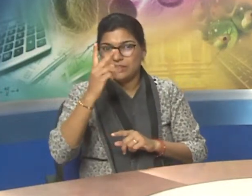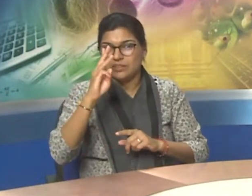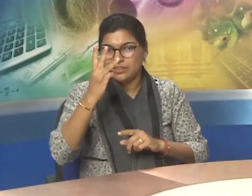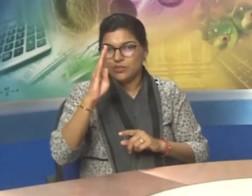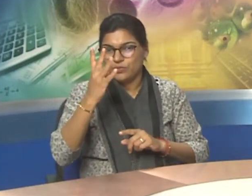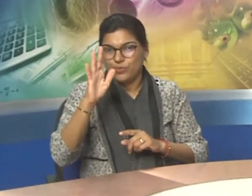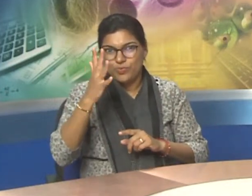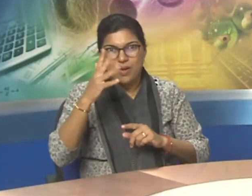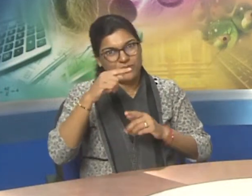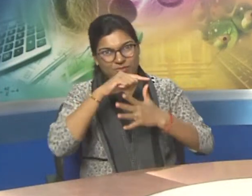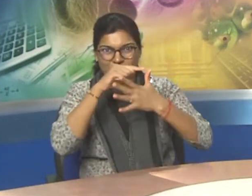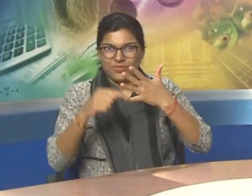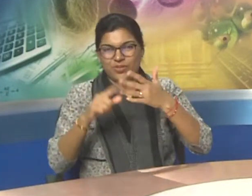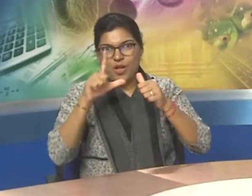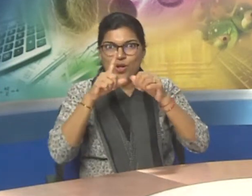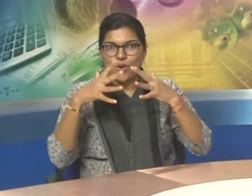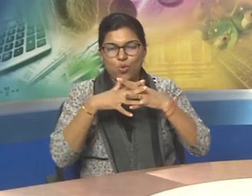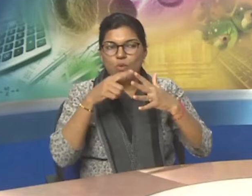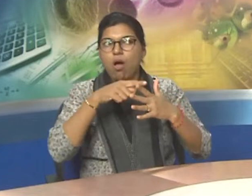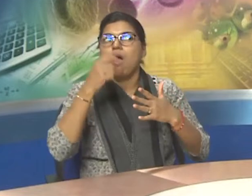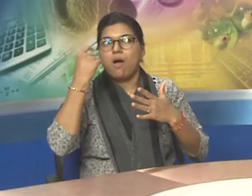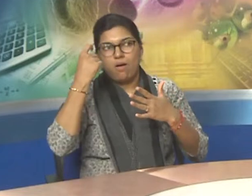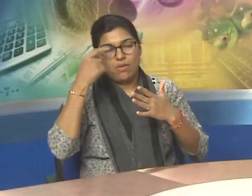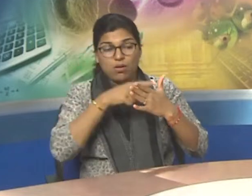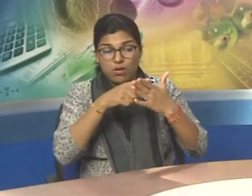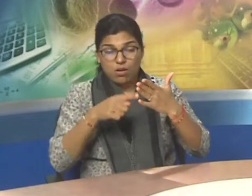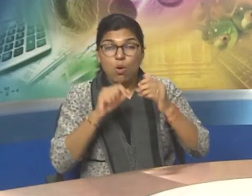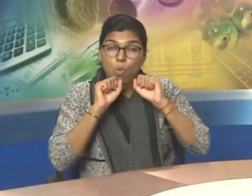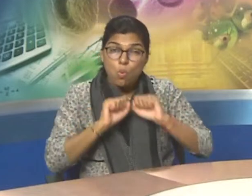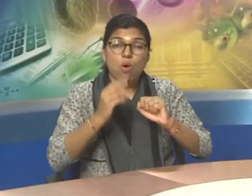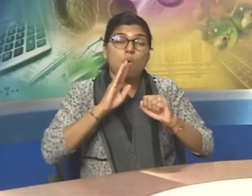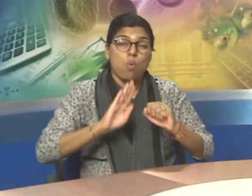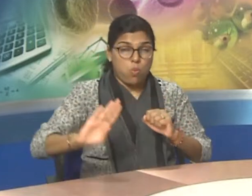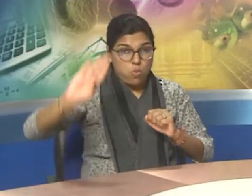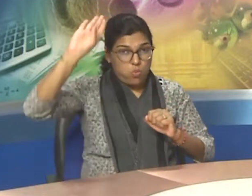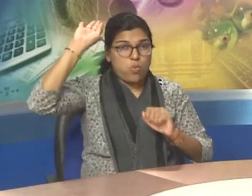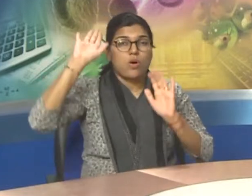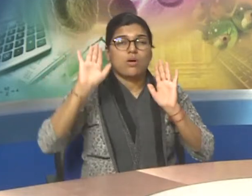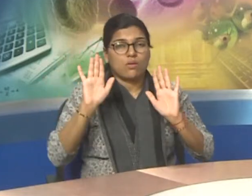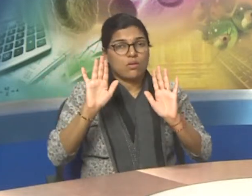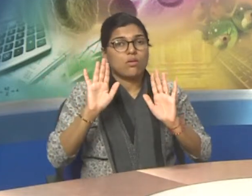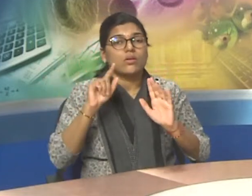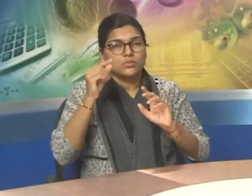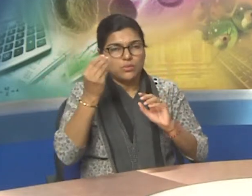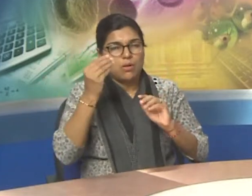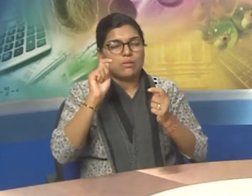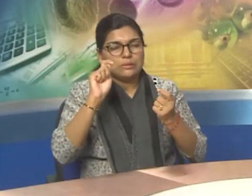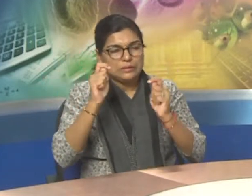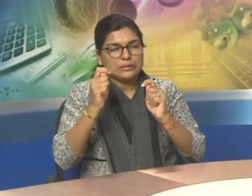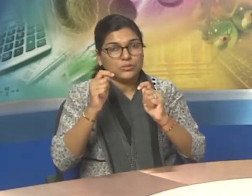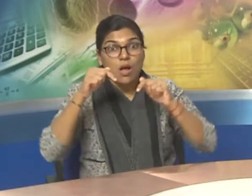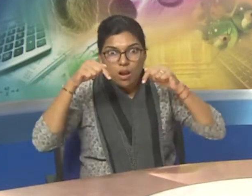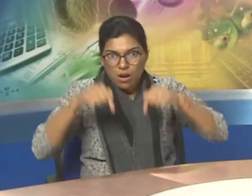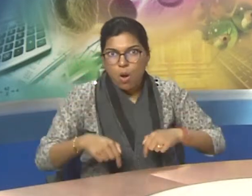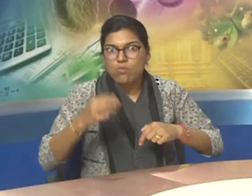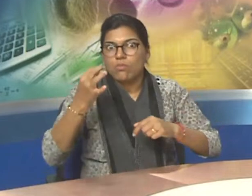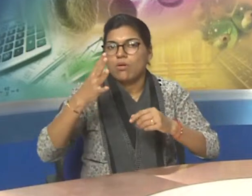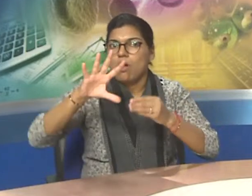So far we have understood all the 5 laws of the library science. These are all the 5 laws which